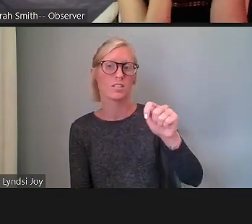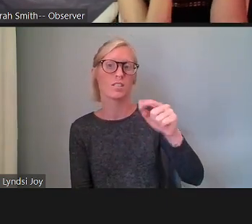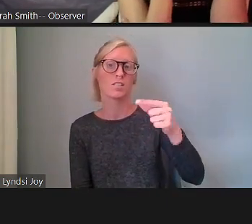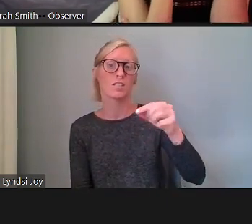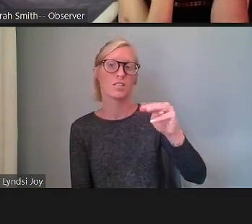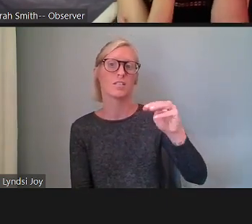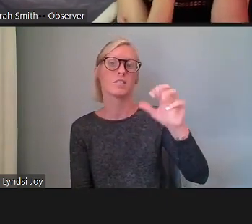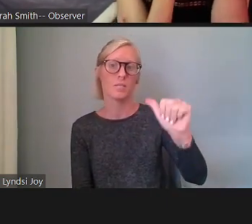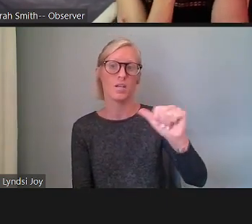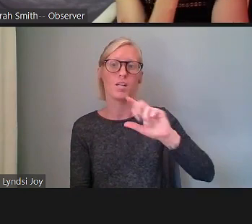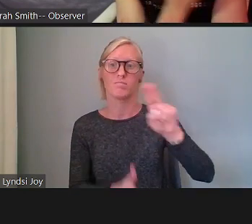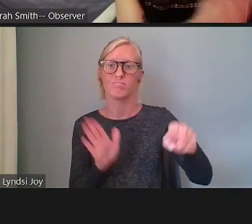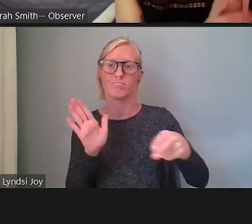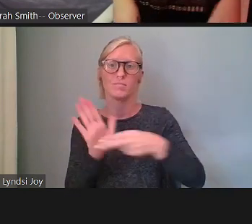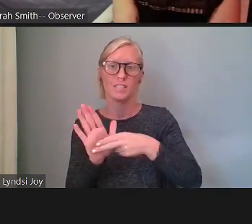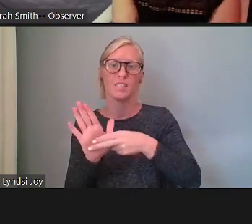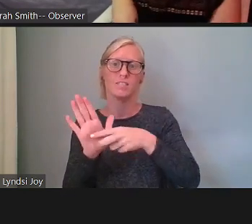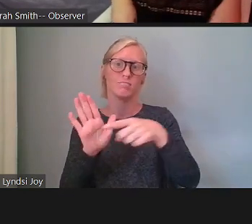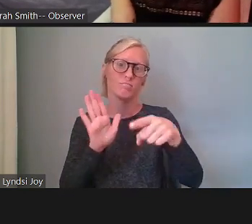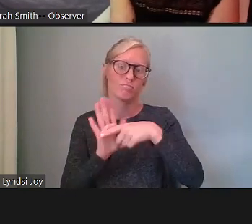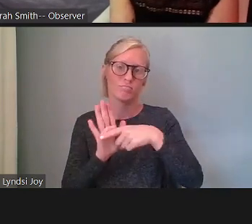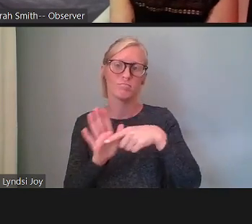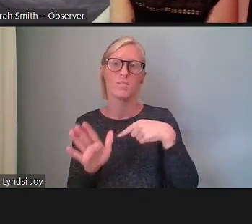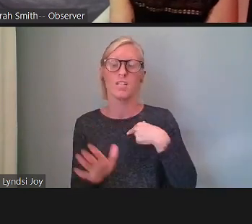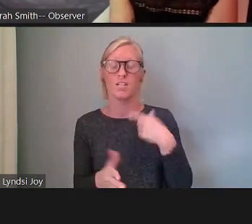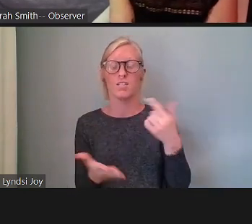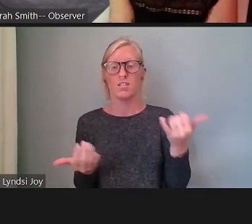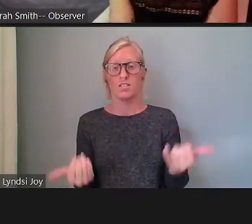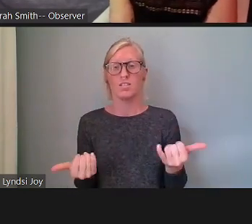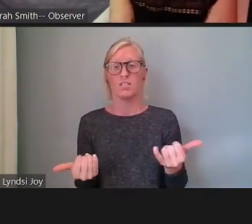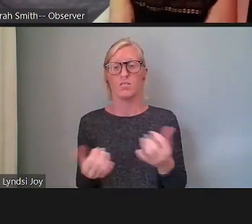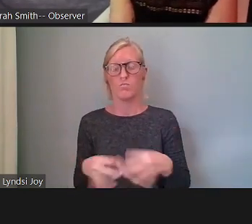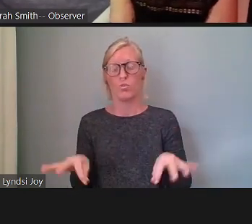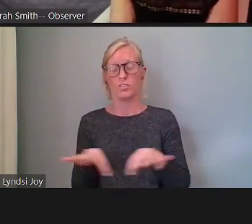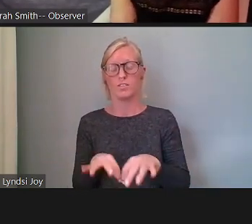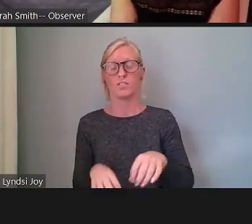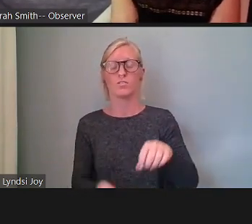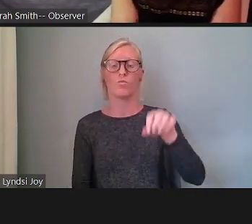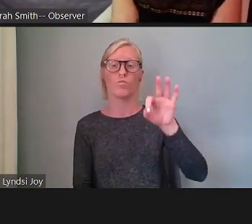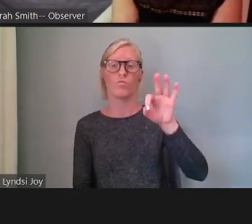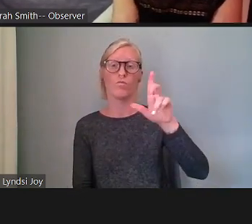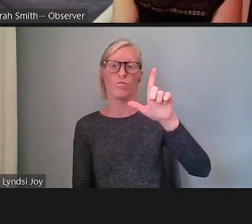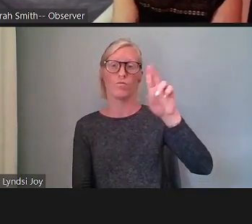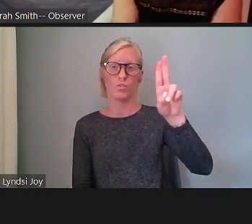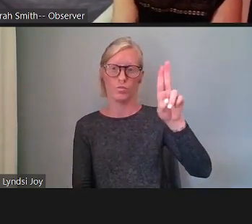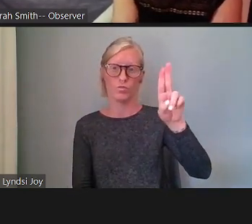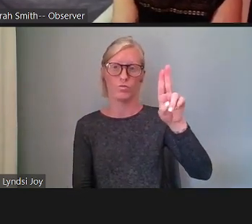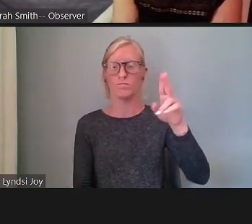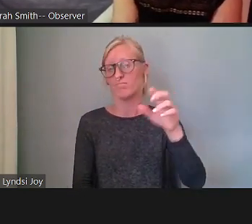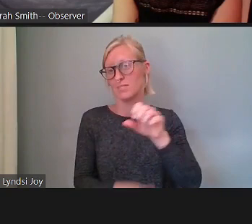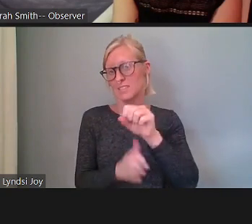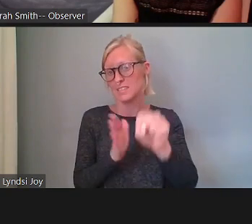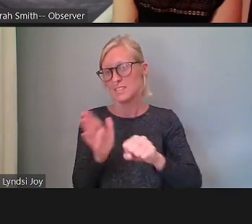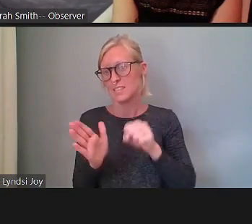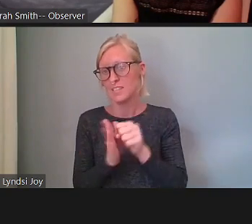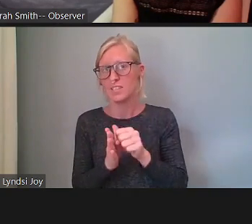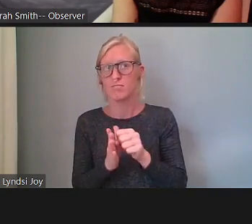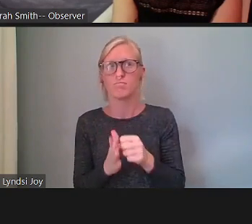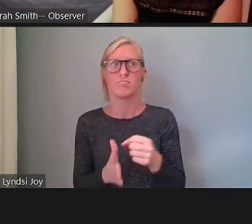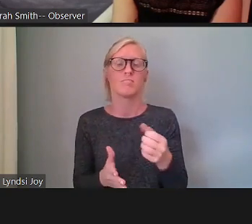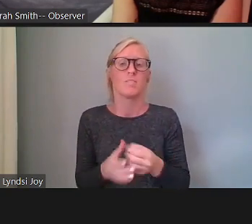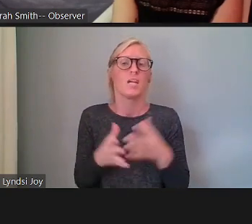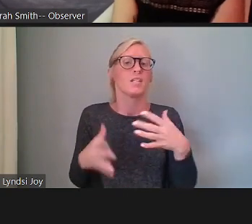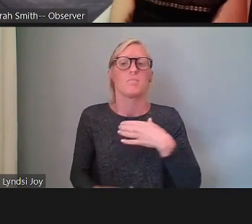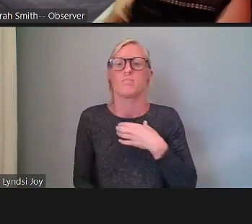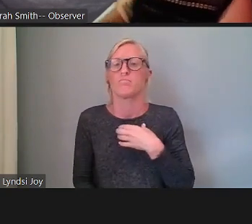is important. It is flu season at the moment. Many people do have coughs and sniffles. And when we are